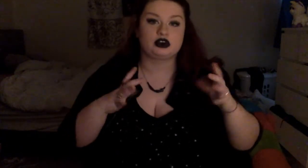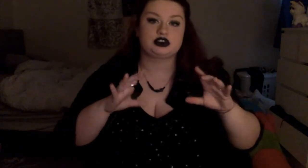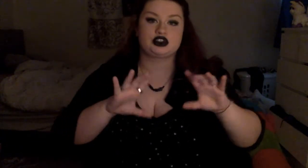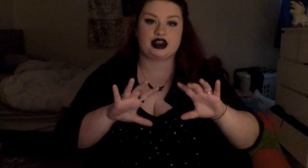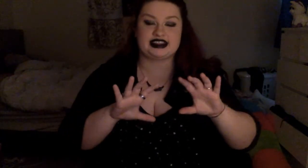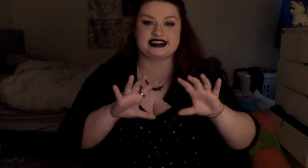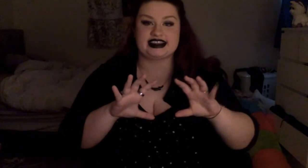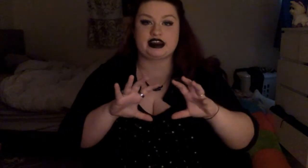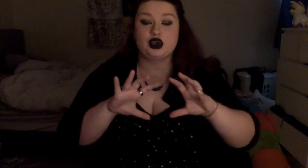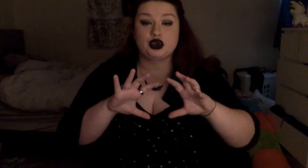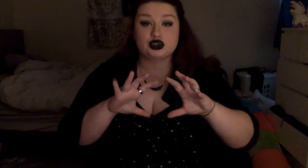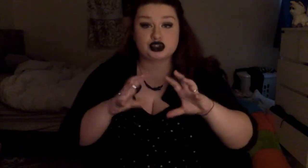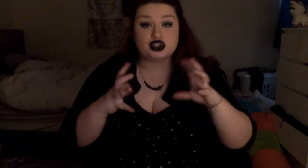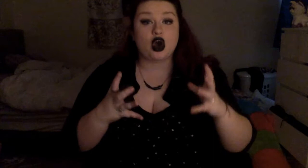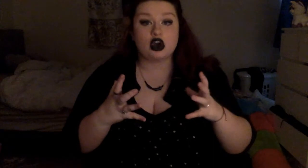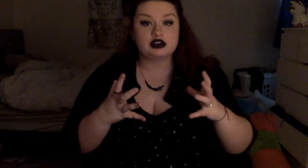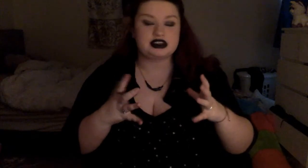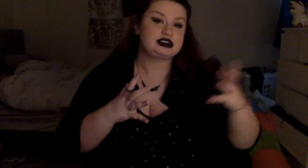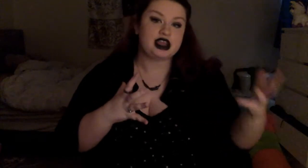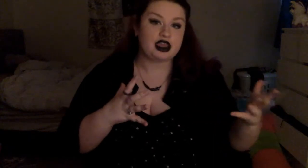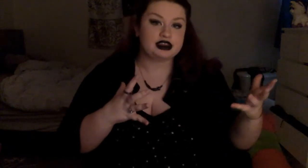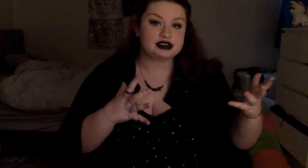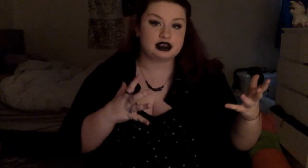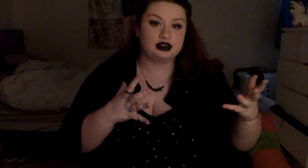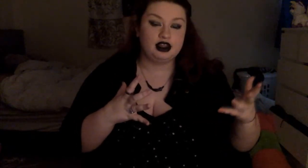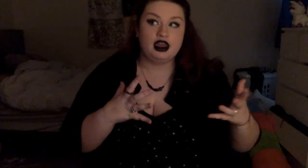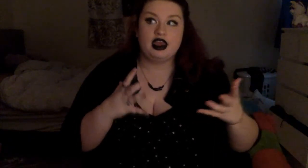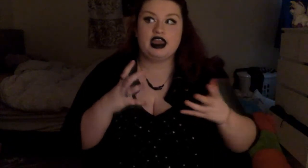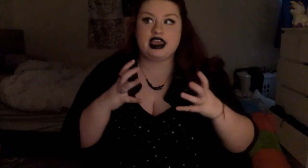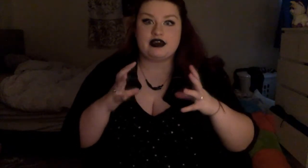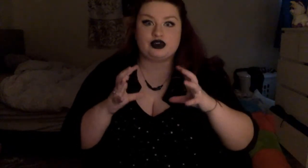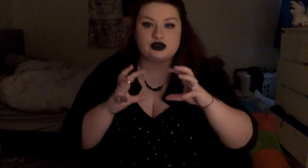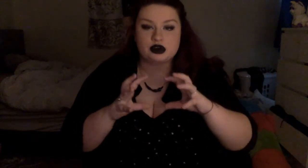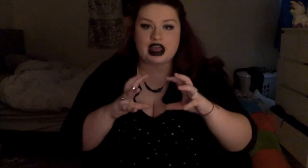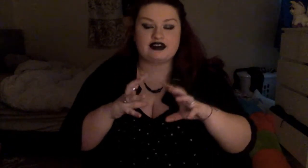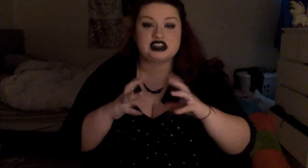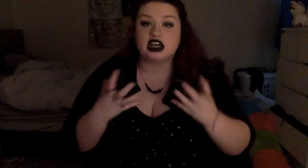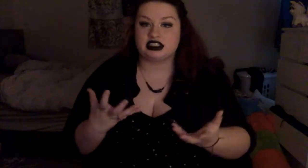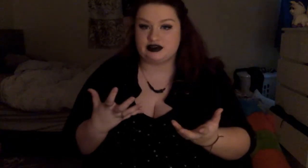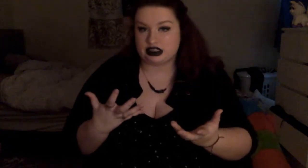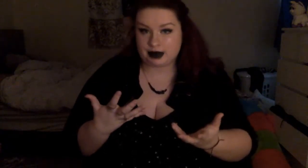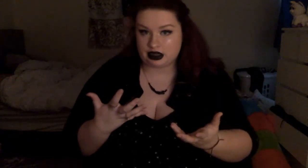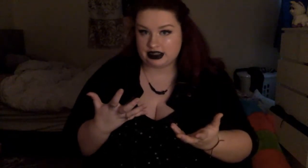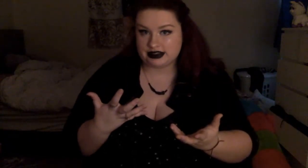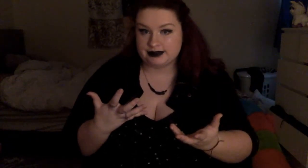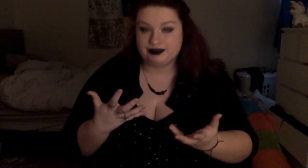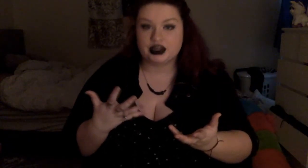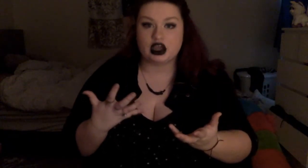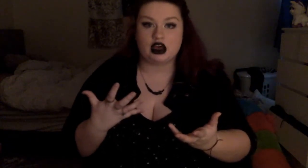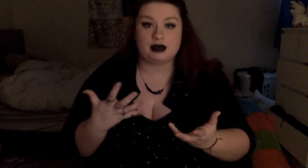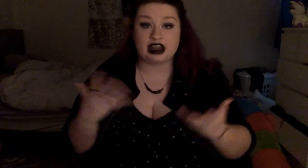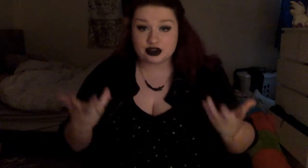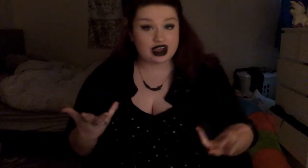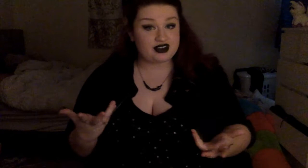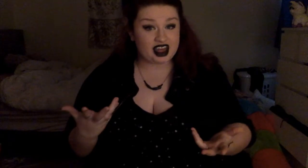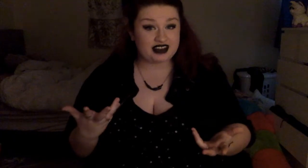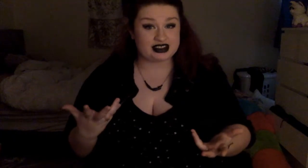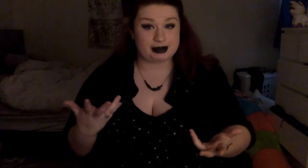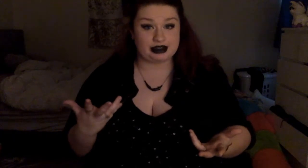to translate songs into ASL if you don't have tons of experience. And I do have a lot of experience, but